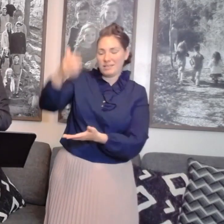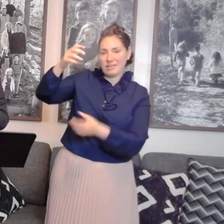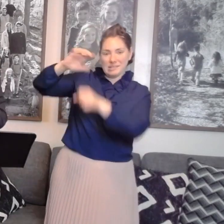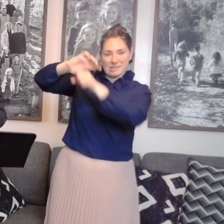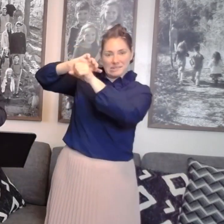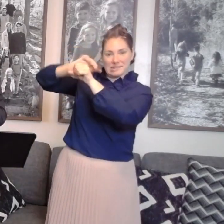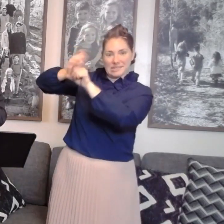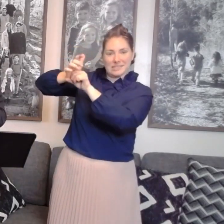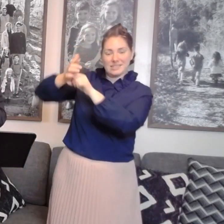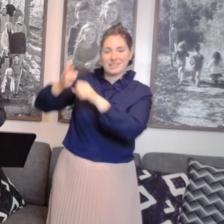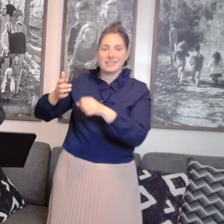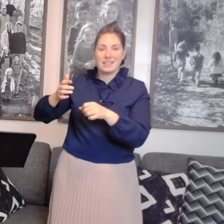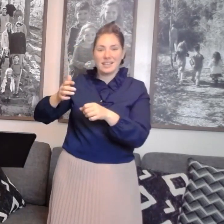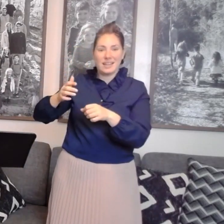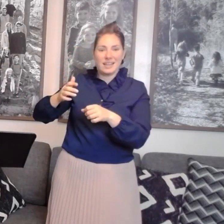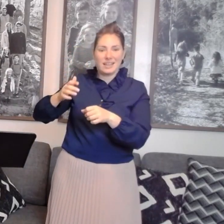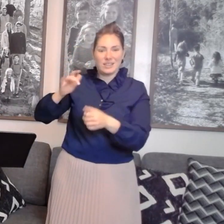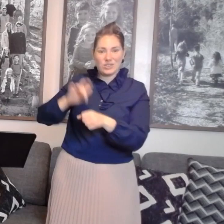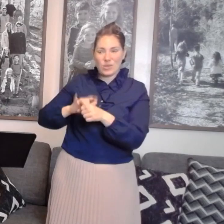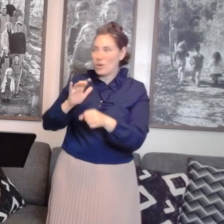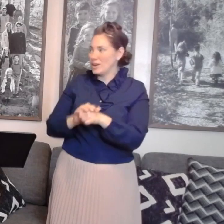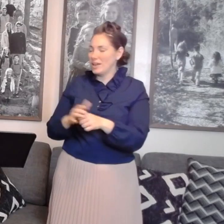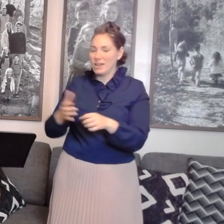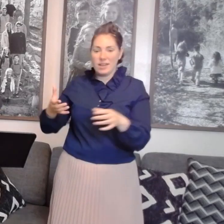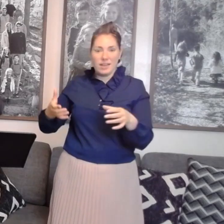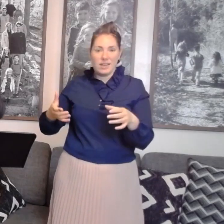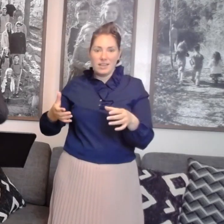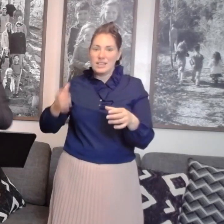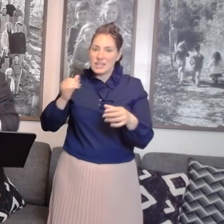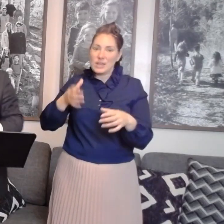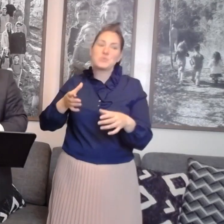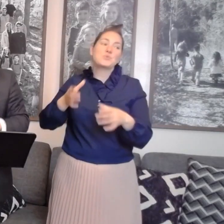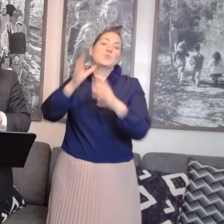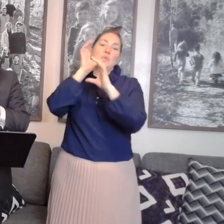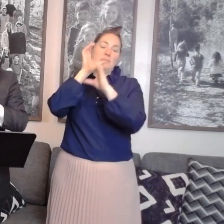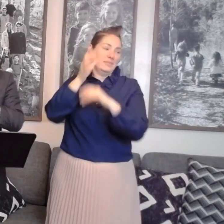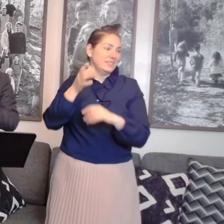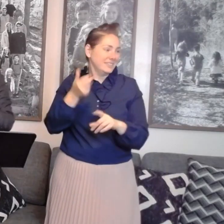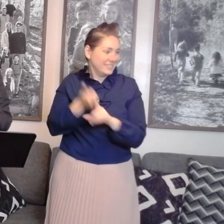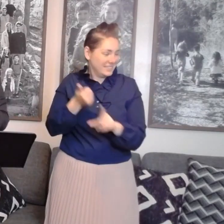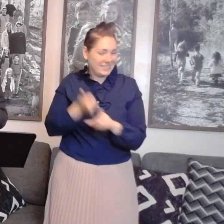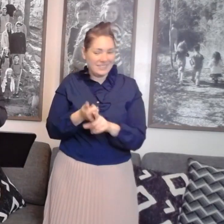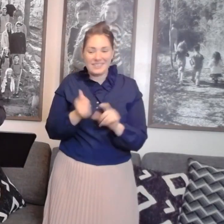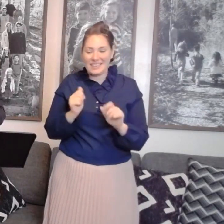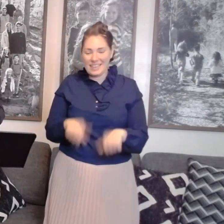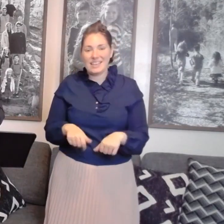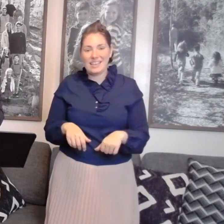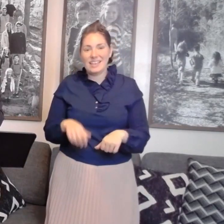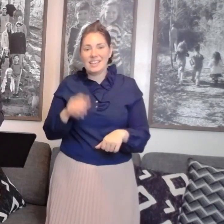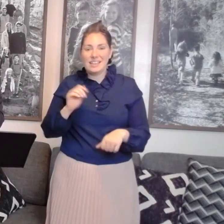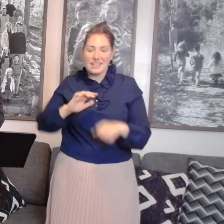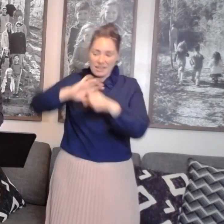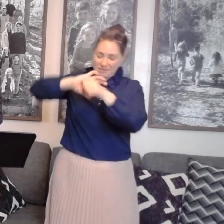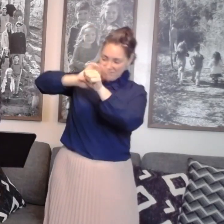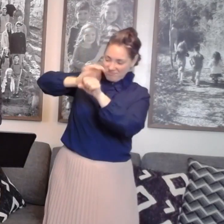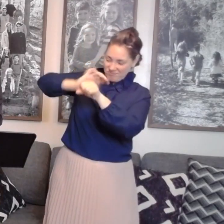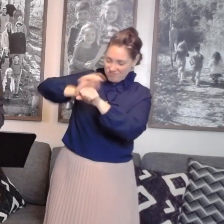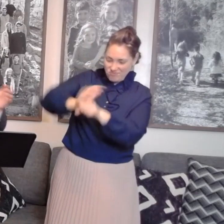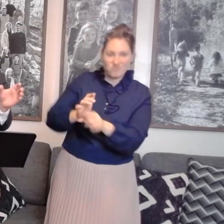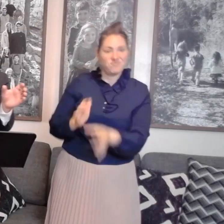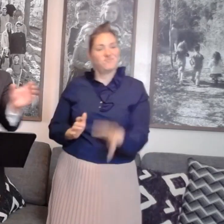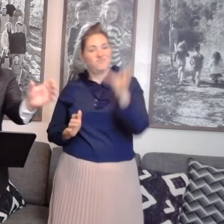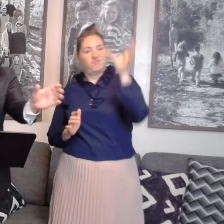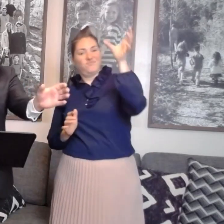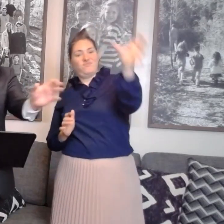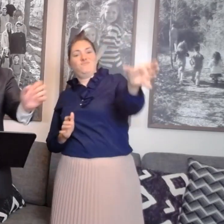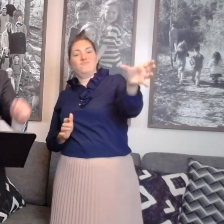soda, popping the top, and you can take a drink out of it. You can screw the lid back on. You